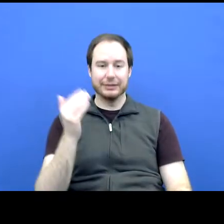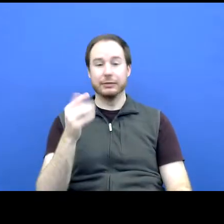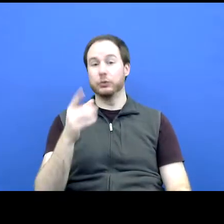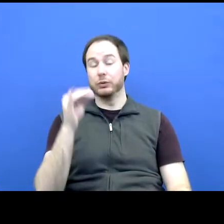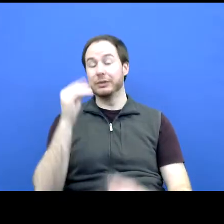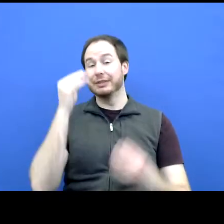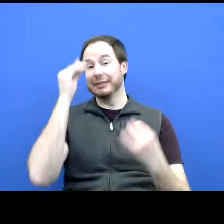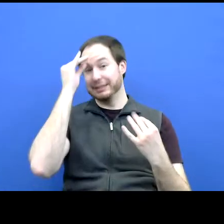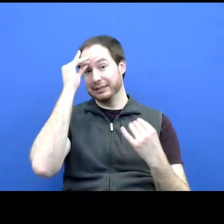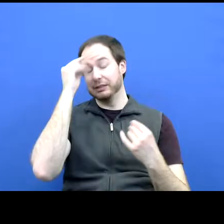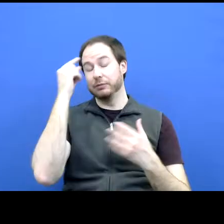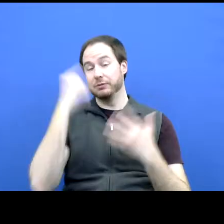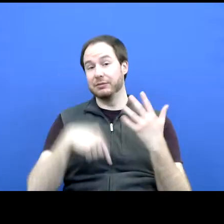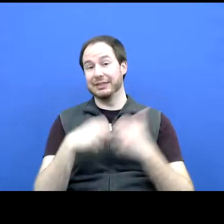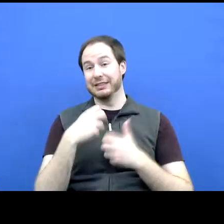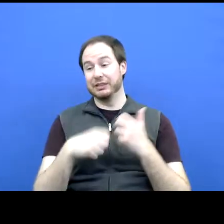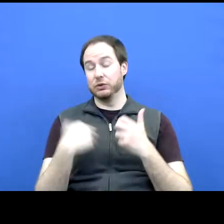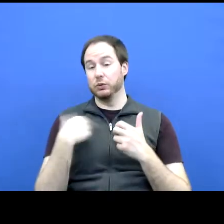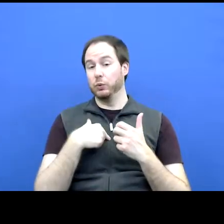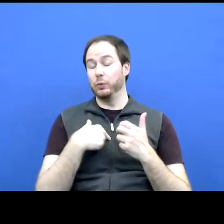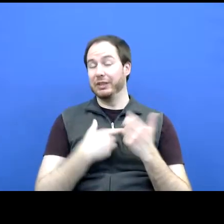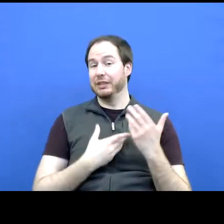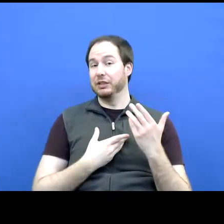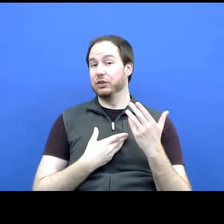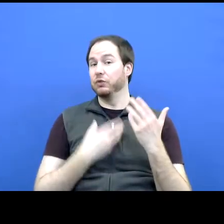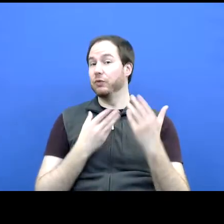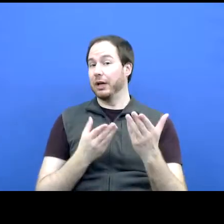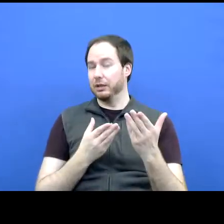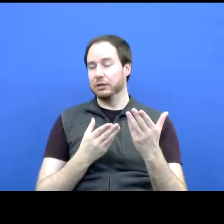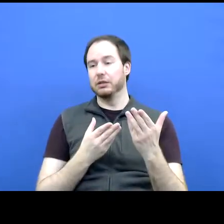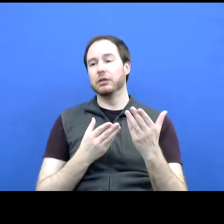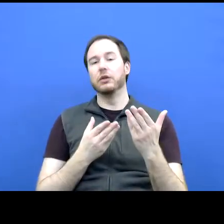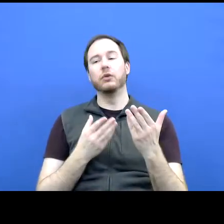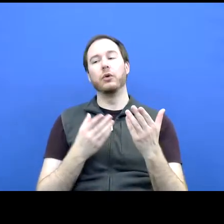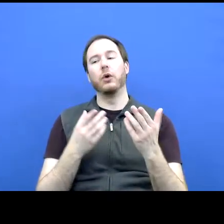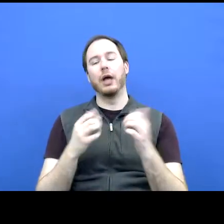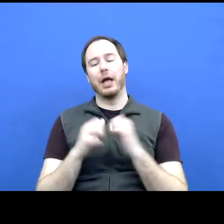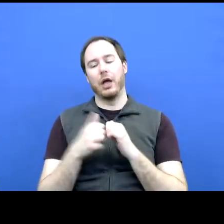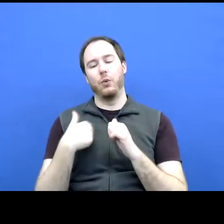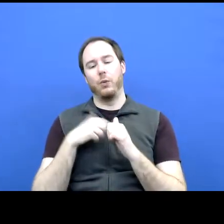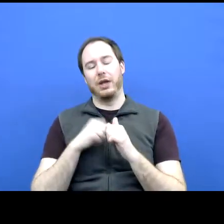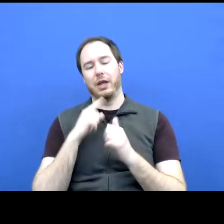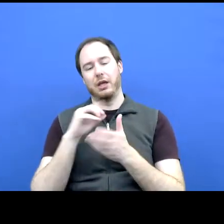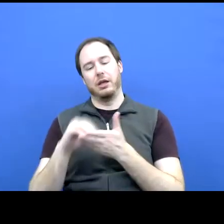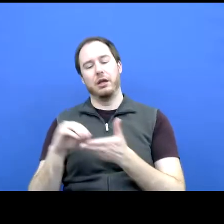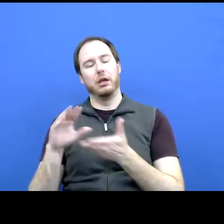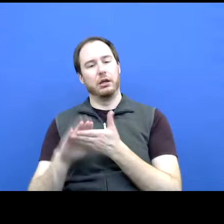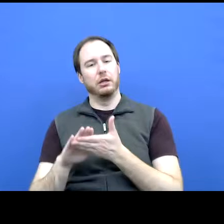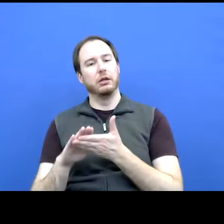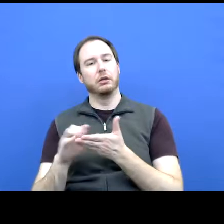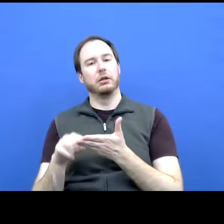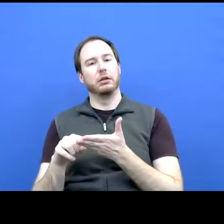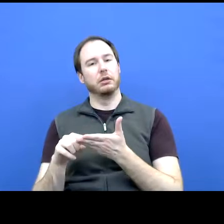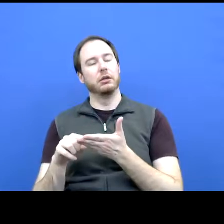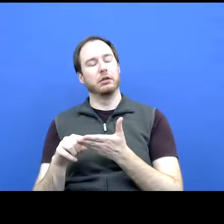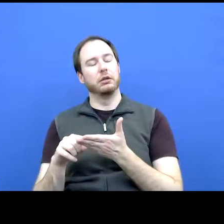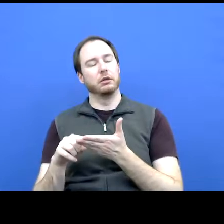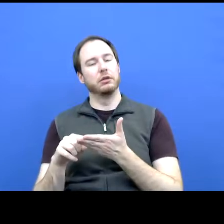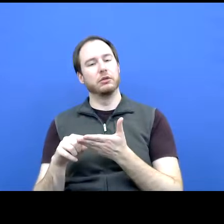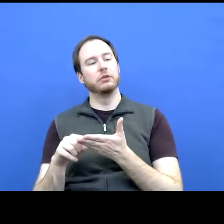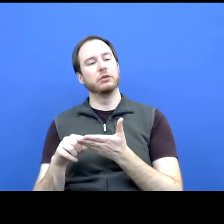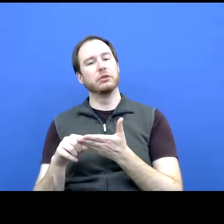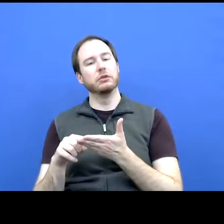thought about the very issues that we're raising. And so is there a way to come up and resolve, to mitigate all